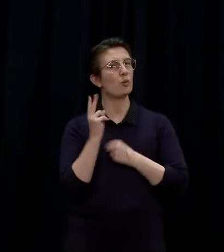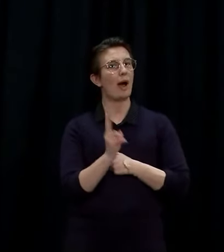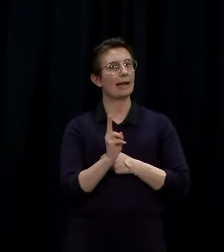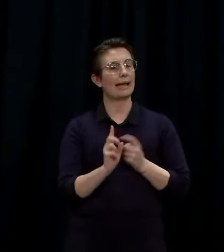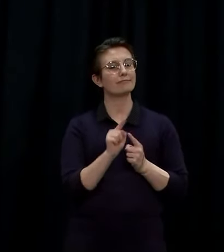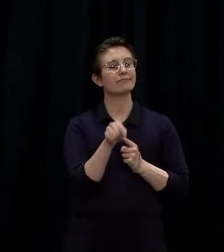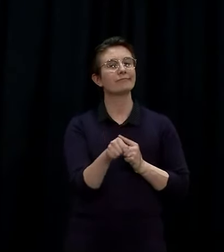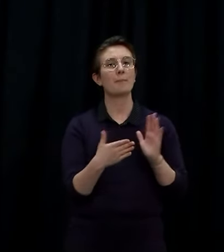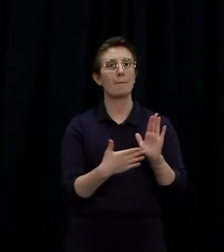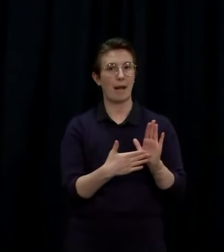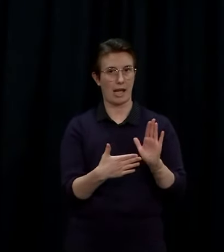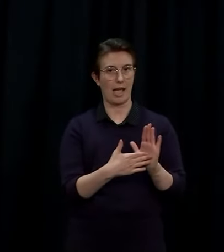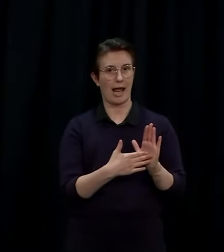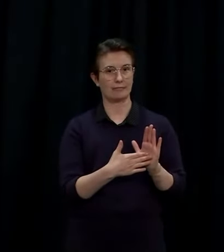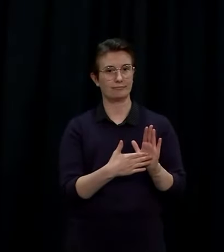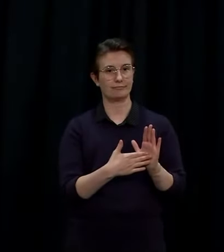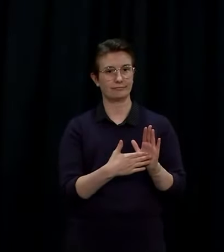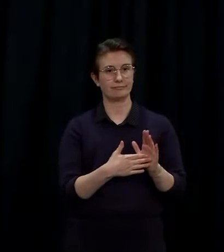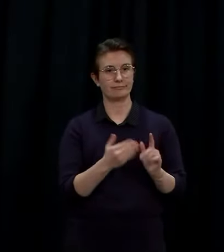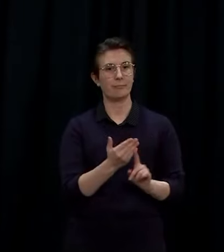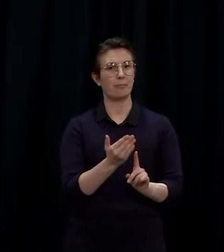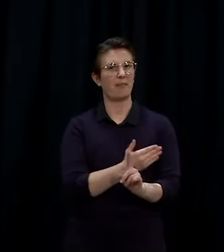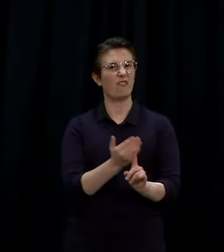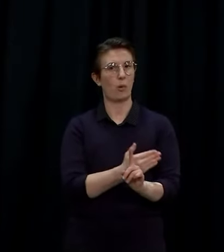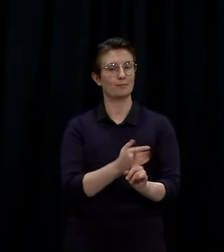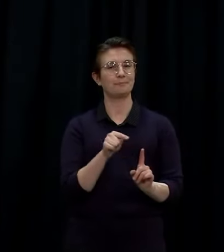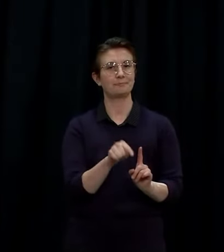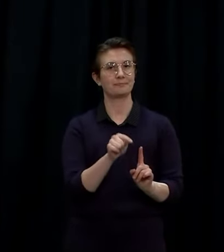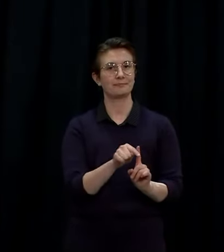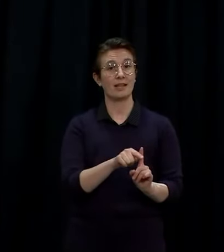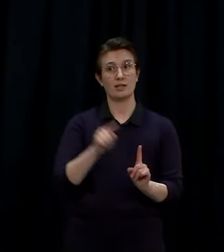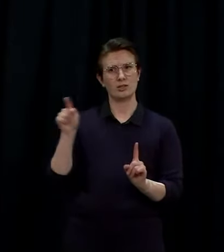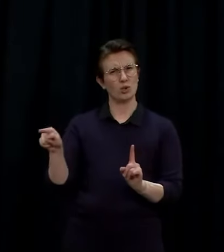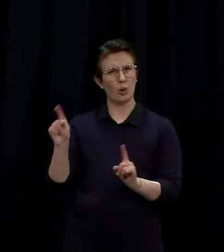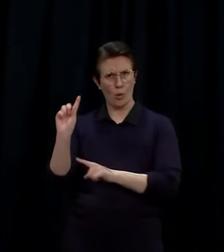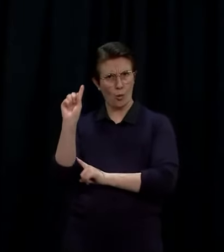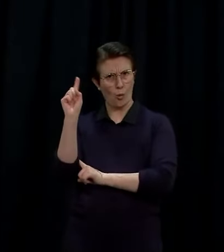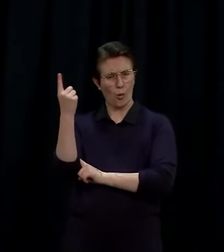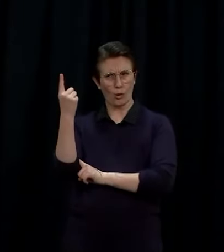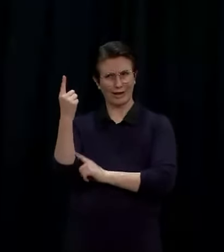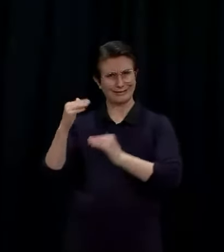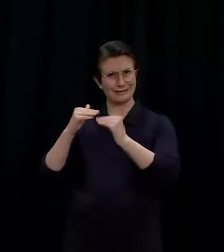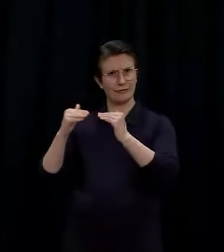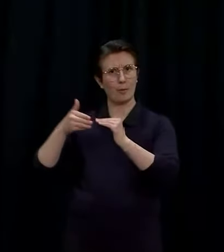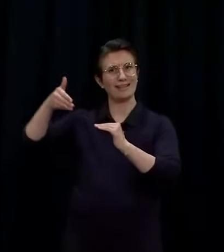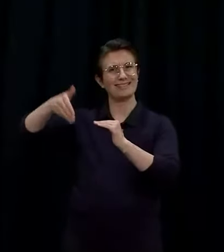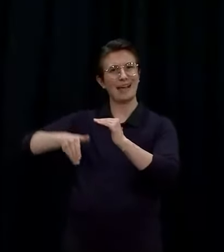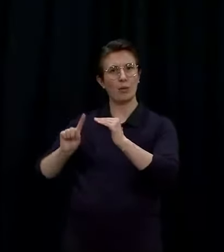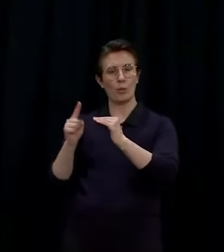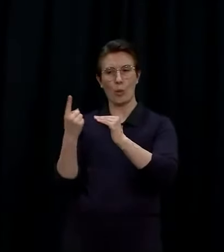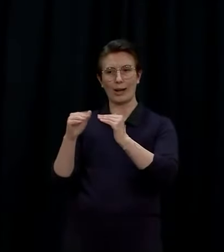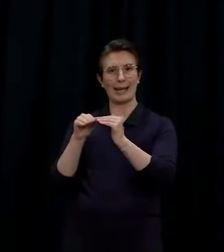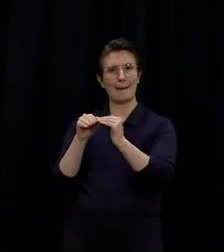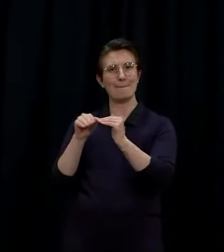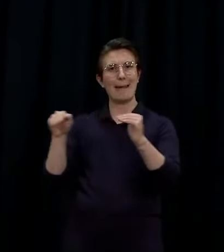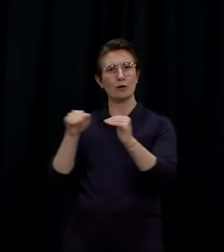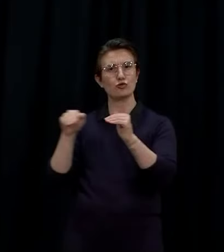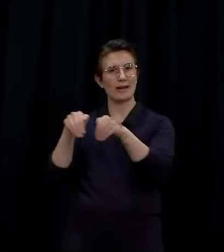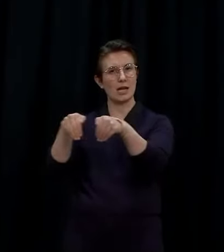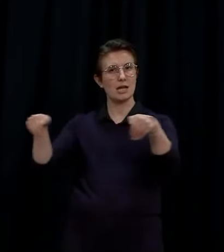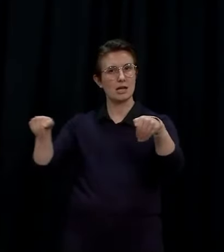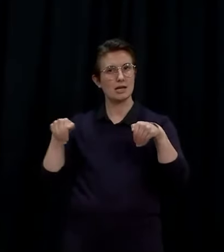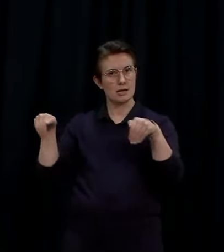Auckland and Northland, so from the southern Auckland boundary to the very top of the country, you will remain in level